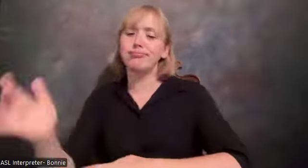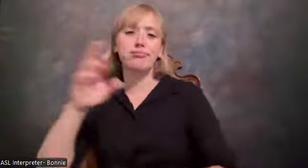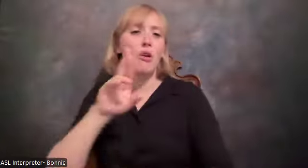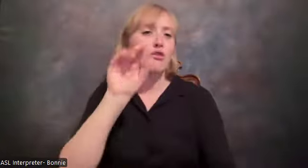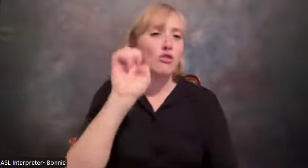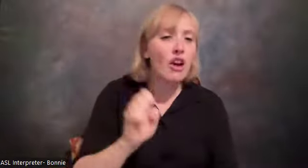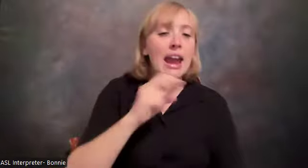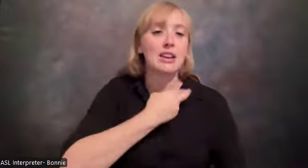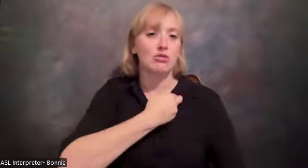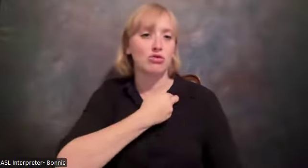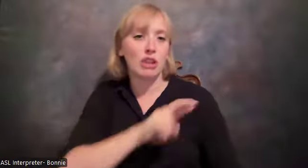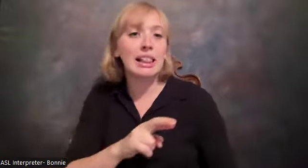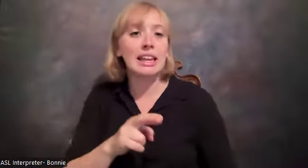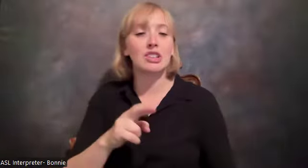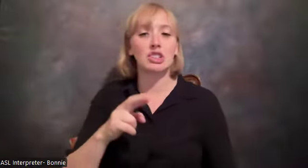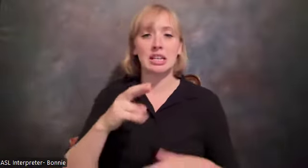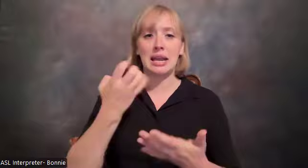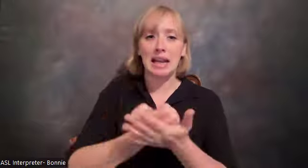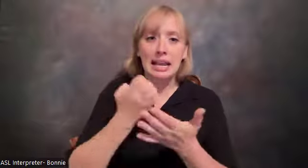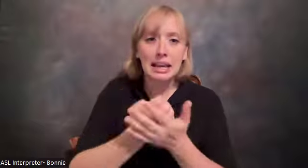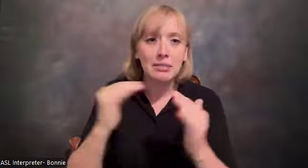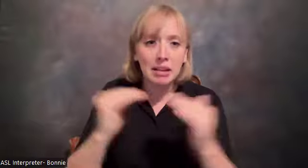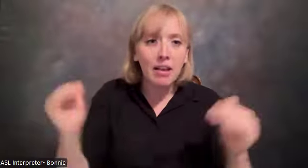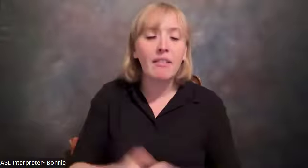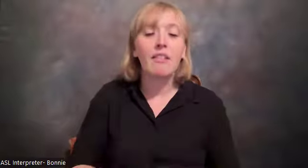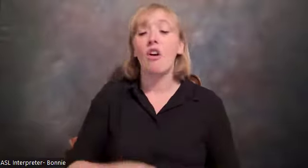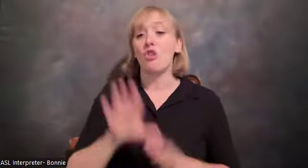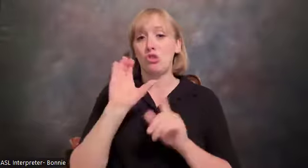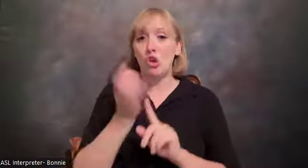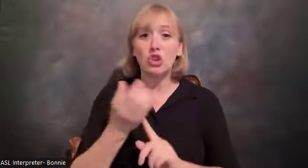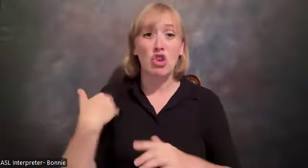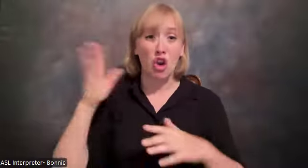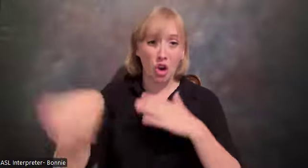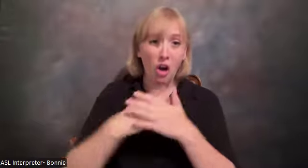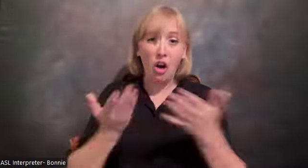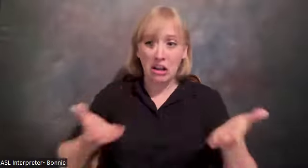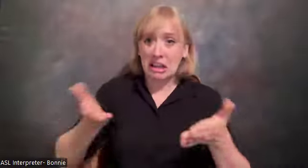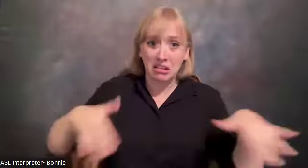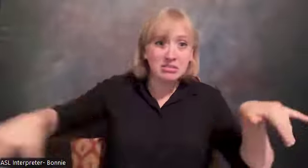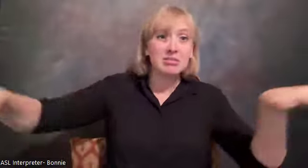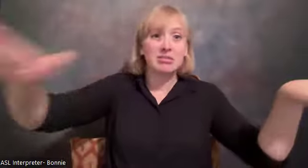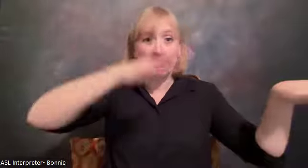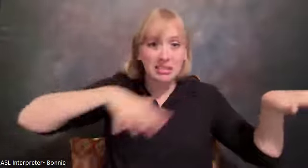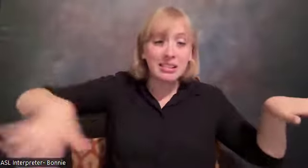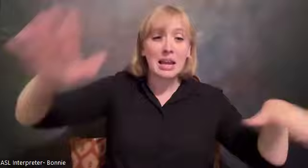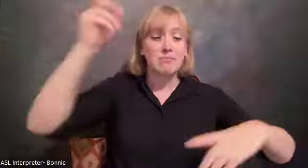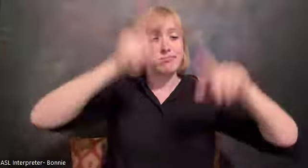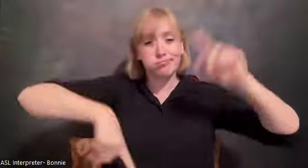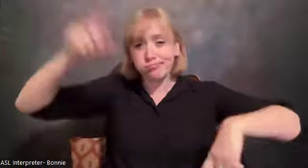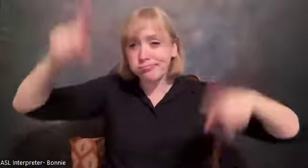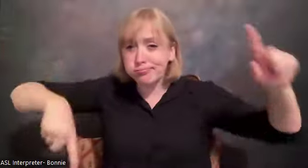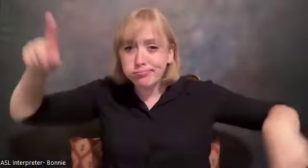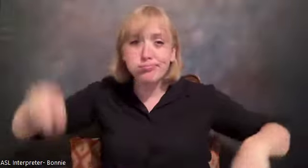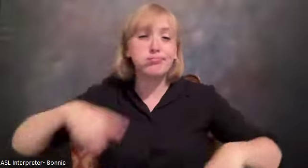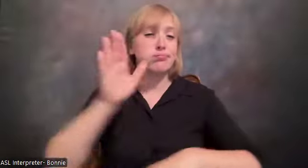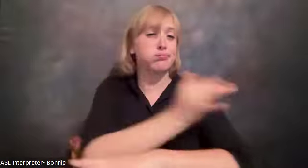religion, every single social and economic background, every single culture, we're all here. Right? We're such a wide, diverse group of people in